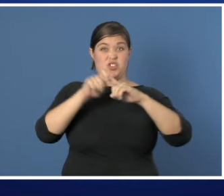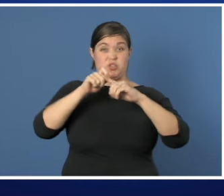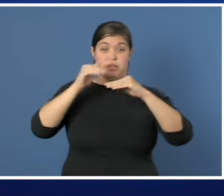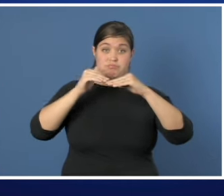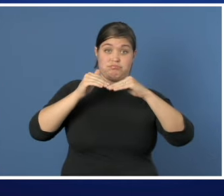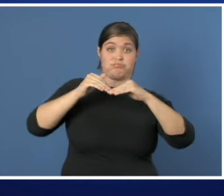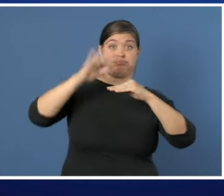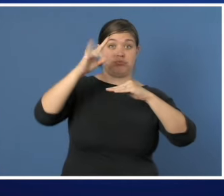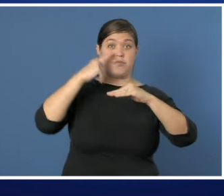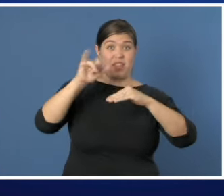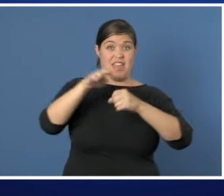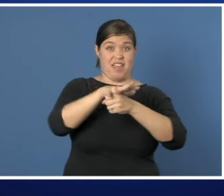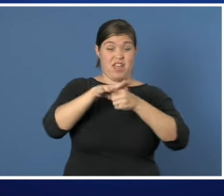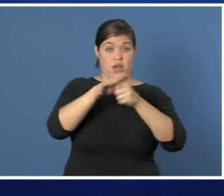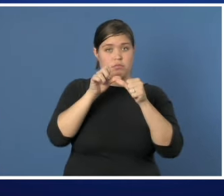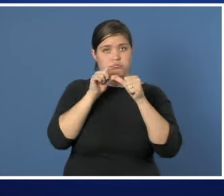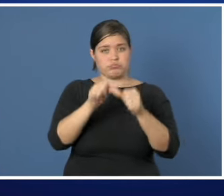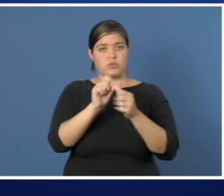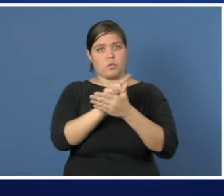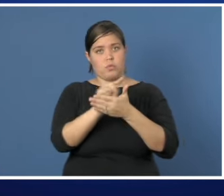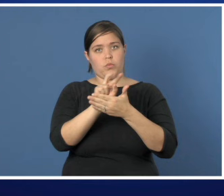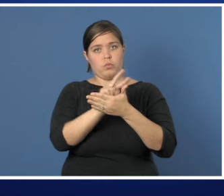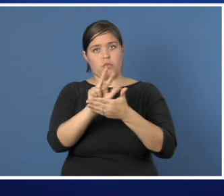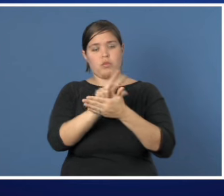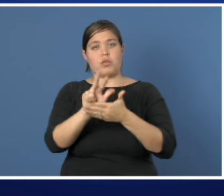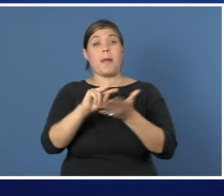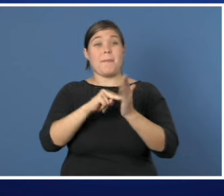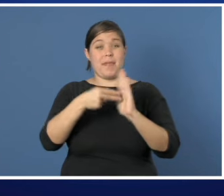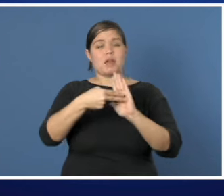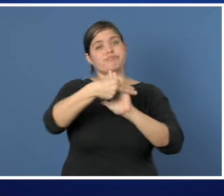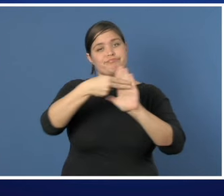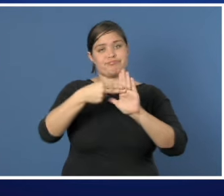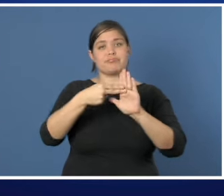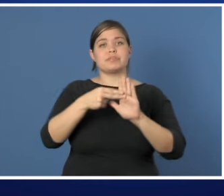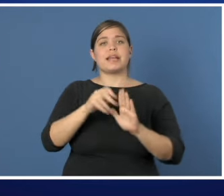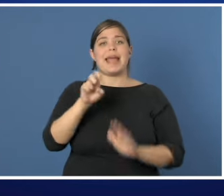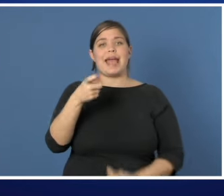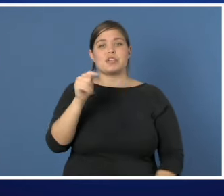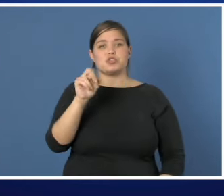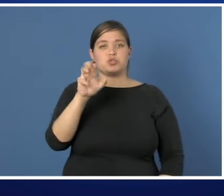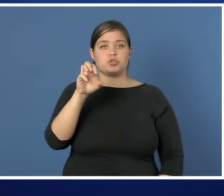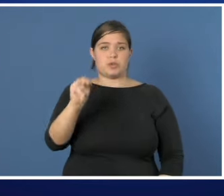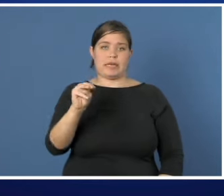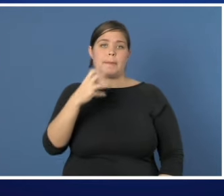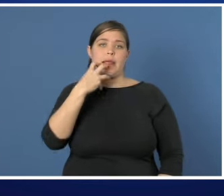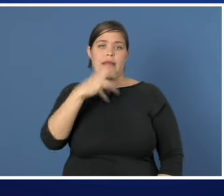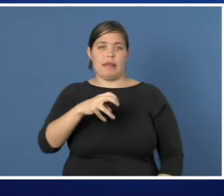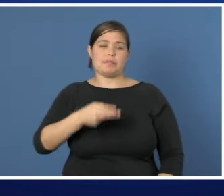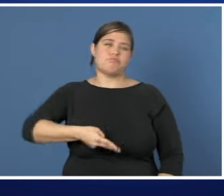high temperature for the region and last for several weeks are defined as extreme heat.